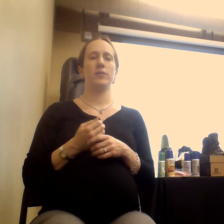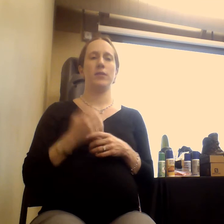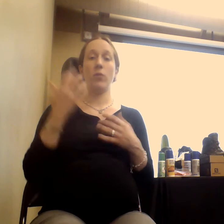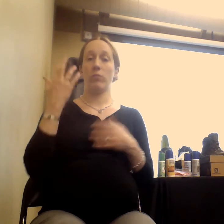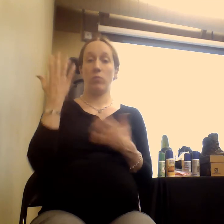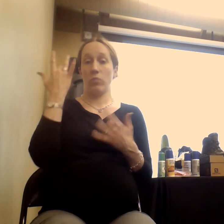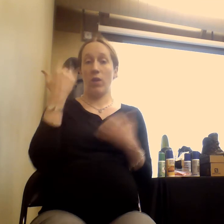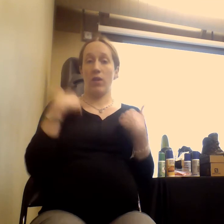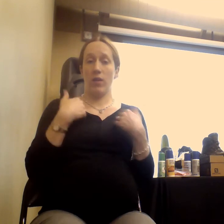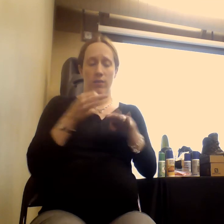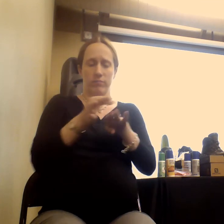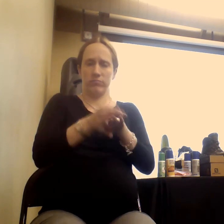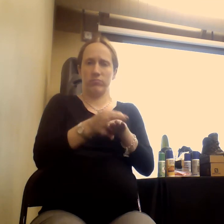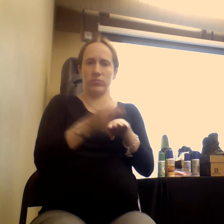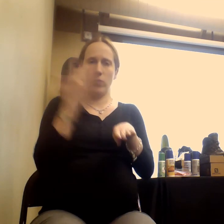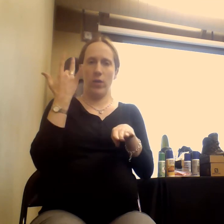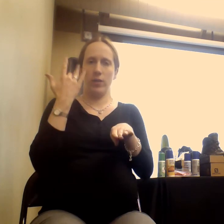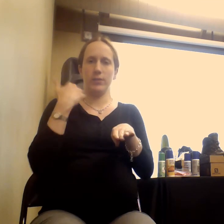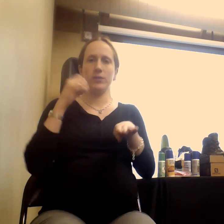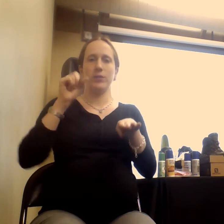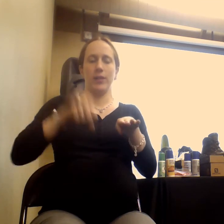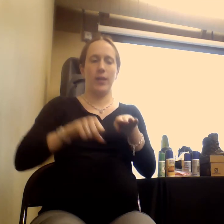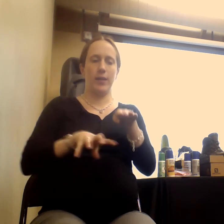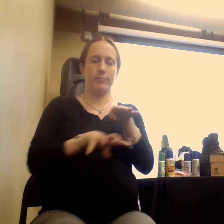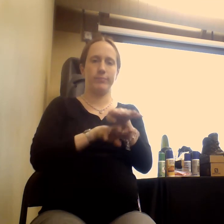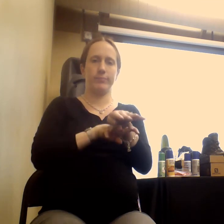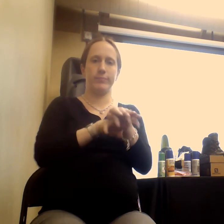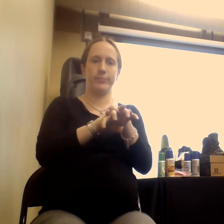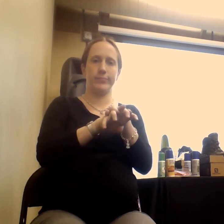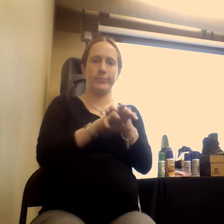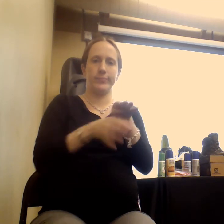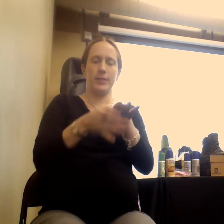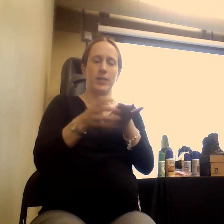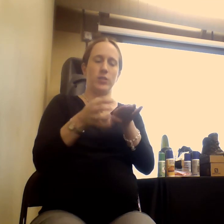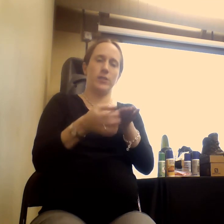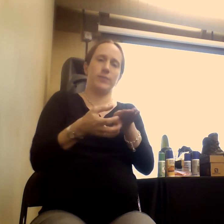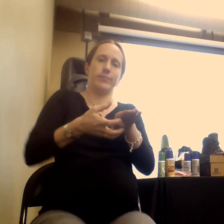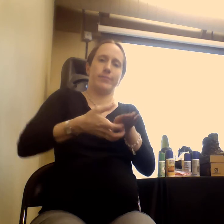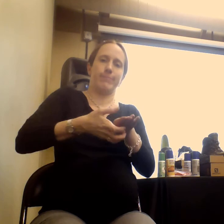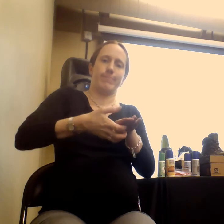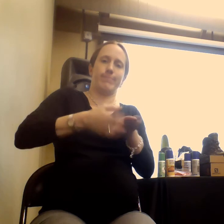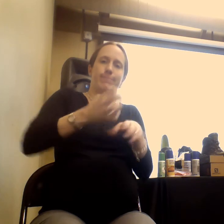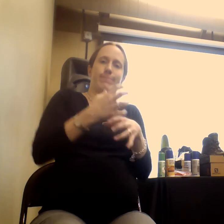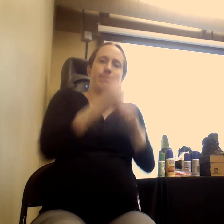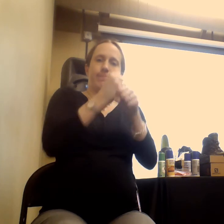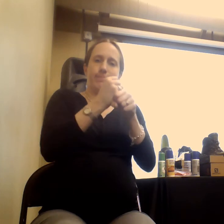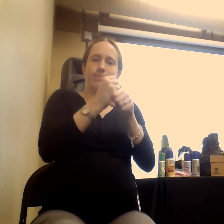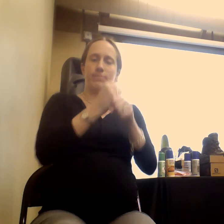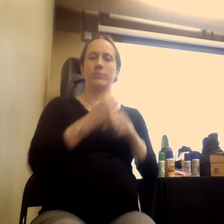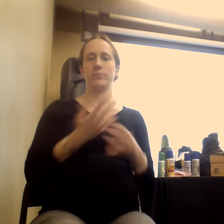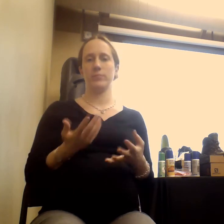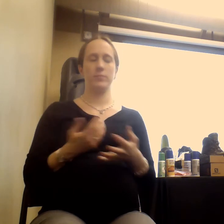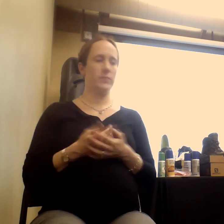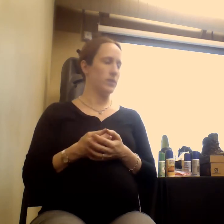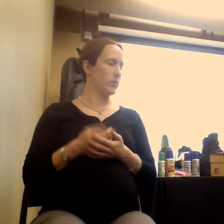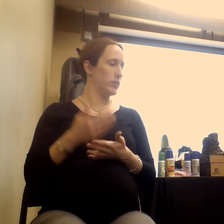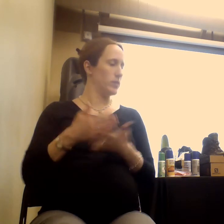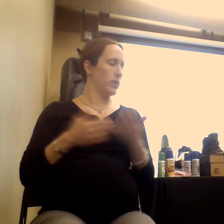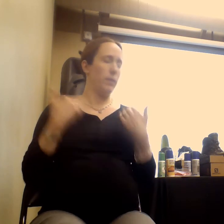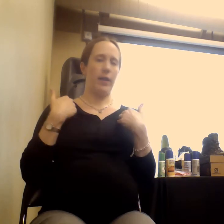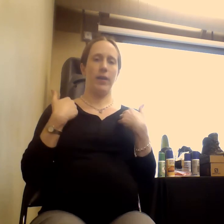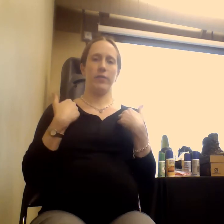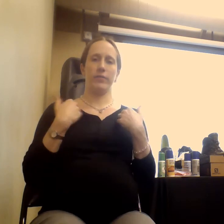way, most of these have extremely high toe bumps, so no matter what I bump into as I'm